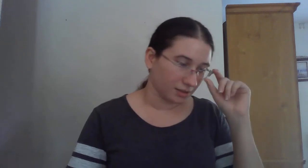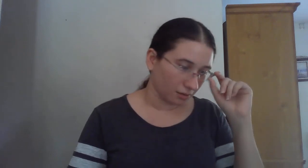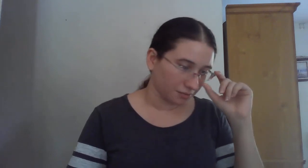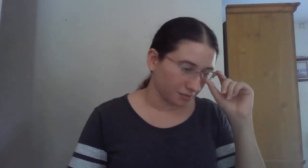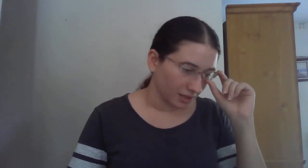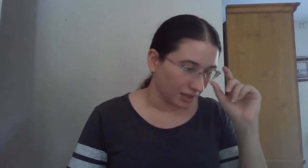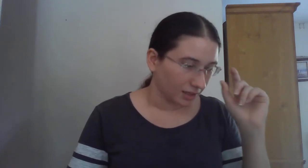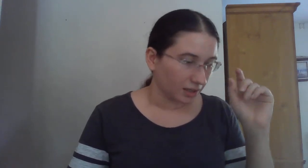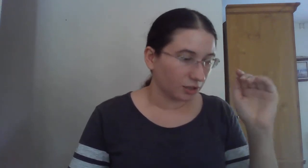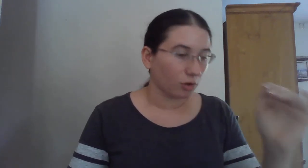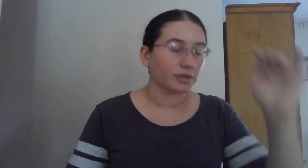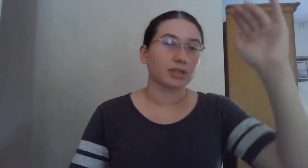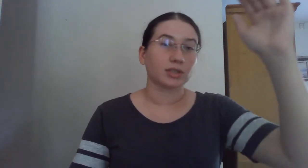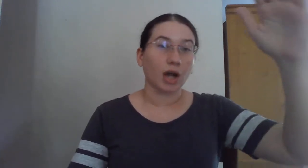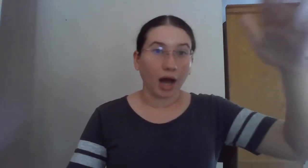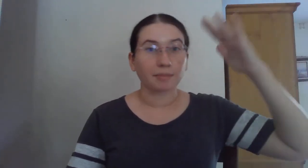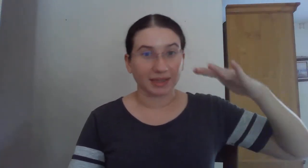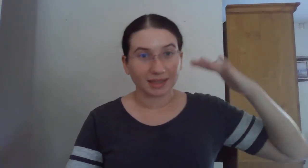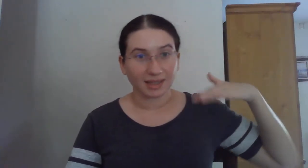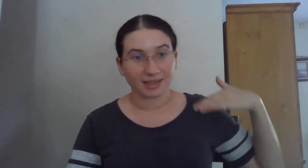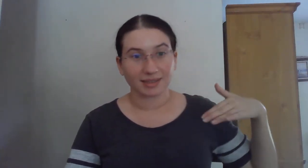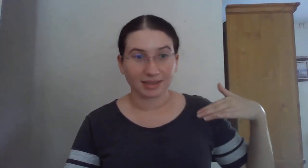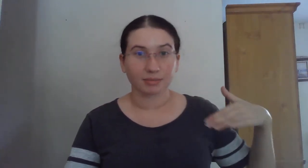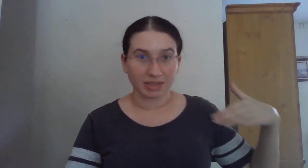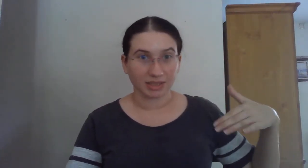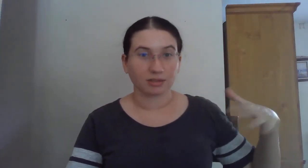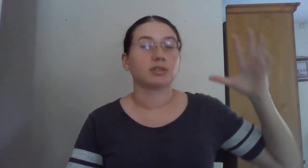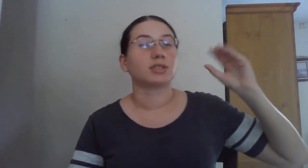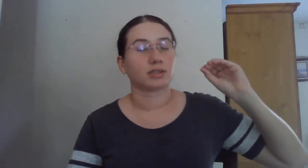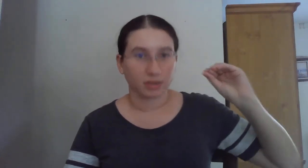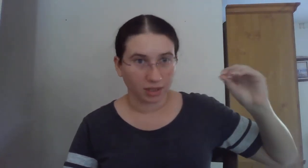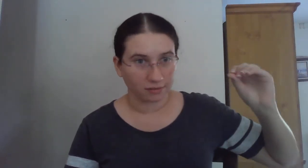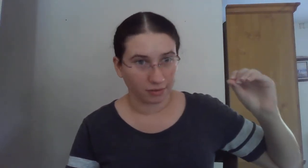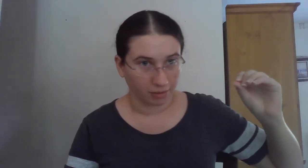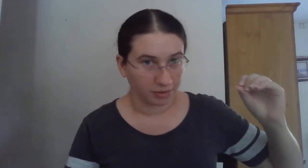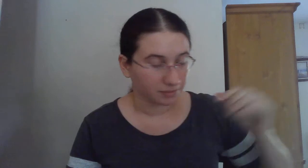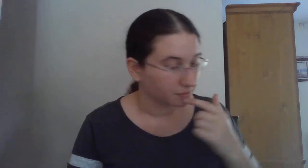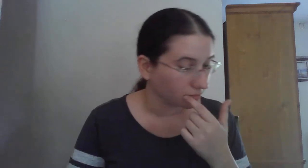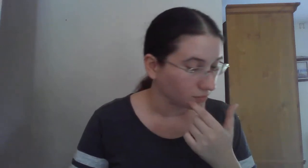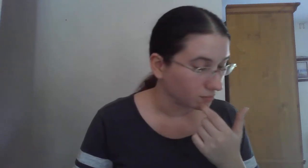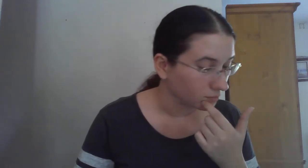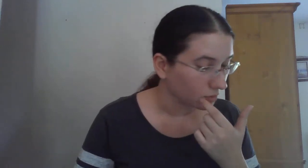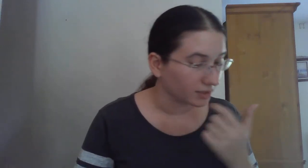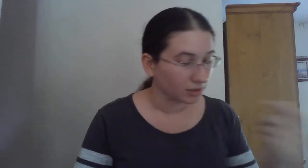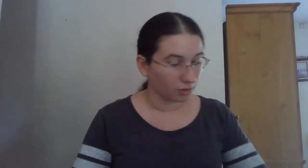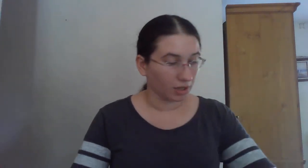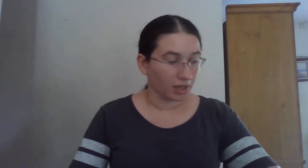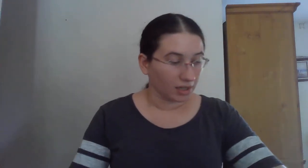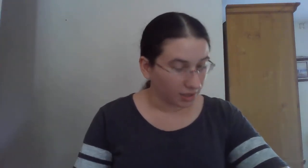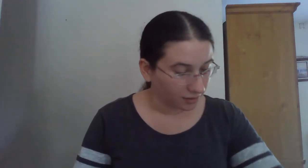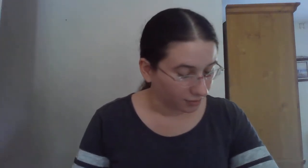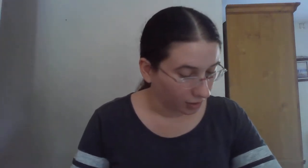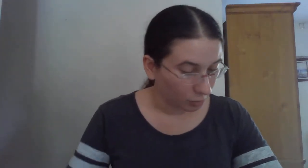So it's always the topic that is in the beginning, which is the telephone number. All right, so telephone number,